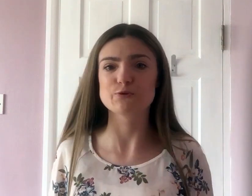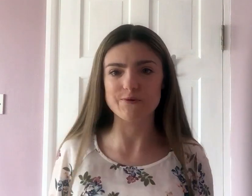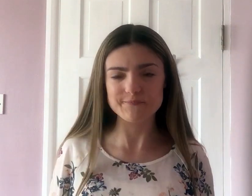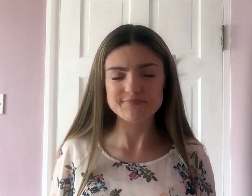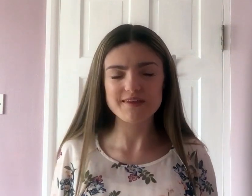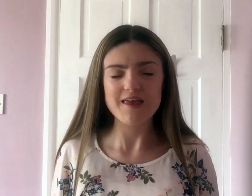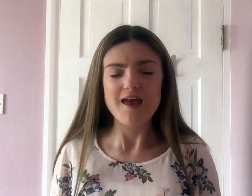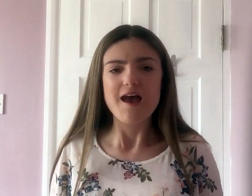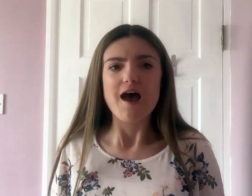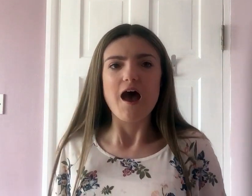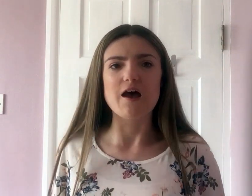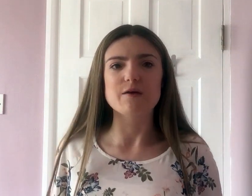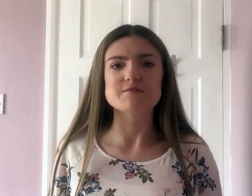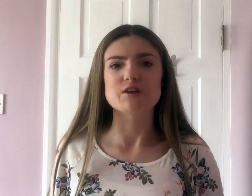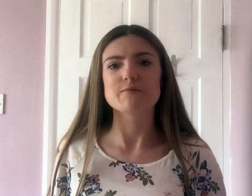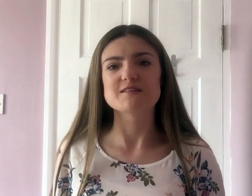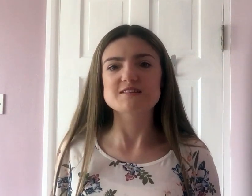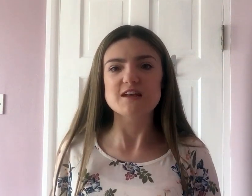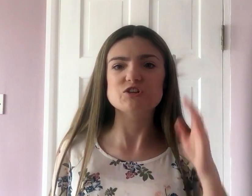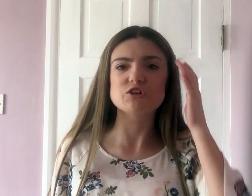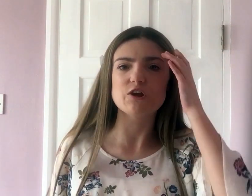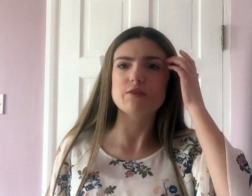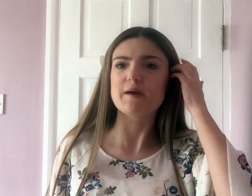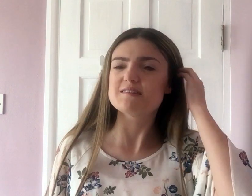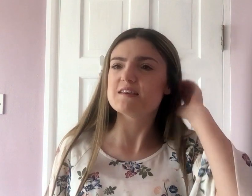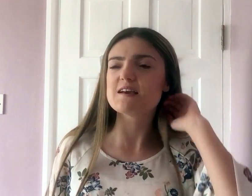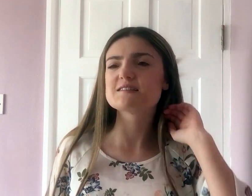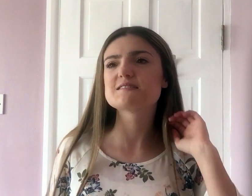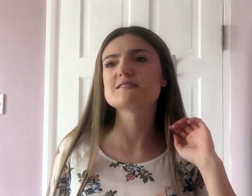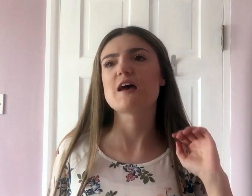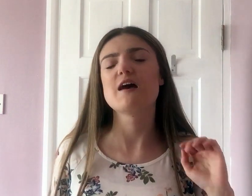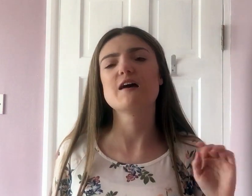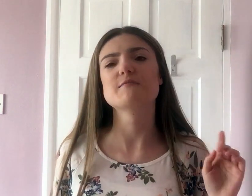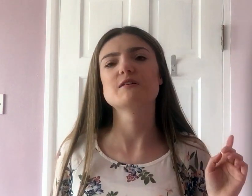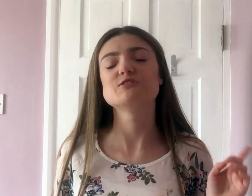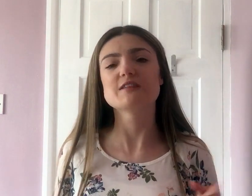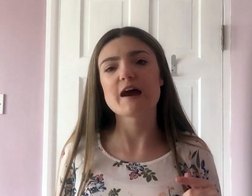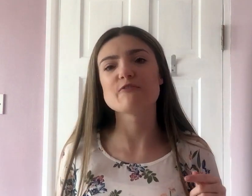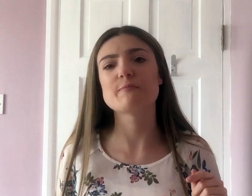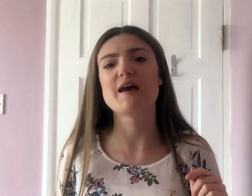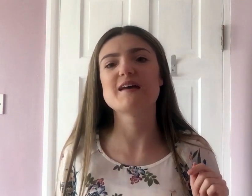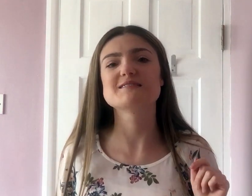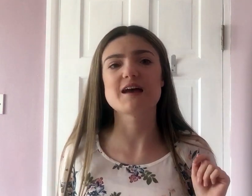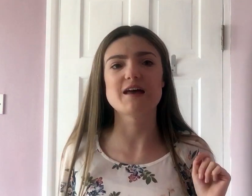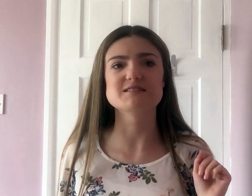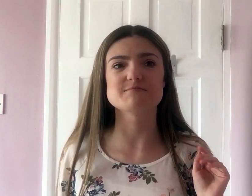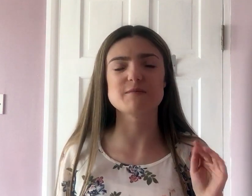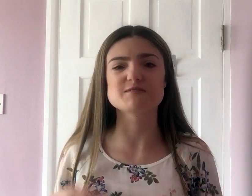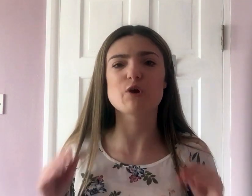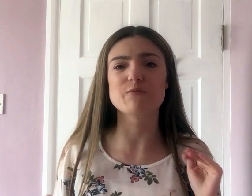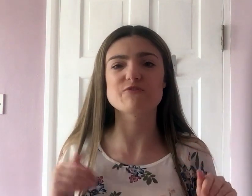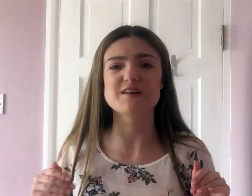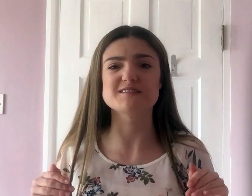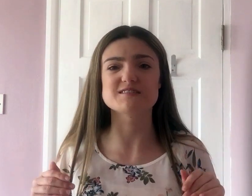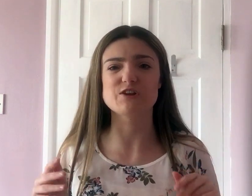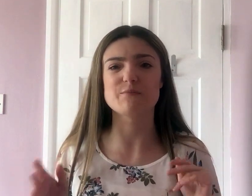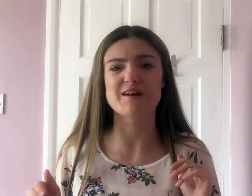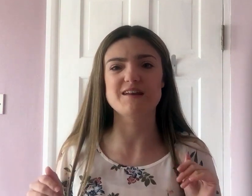talk. So I'm going to teach you the basics, do the alphabet, and maybe some common phrases that you might need to